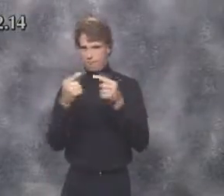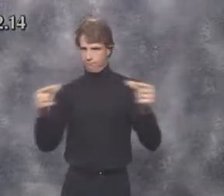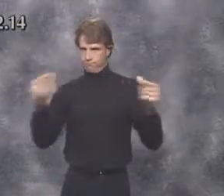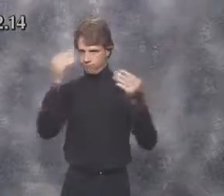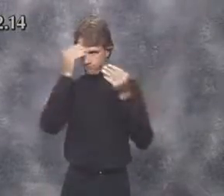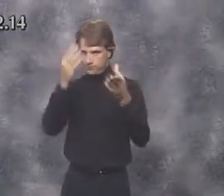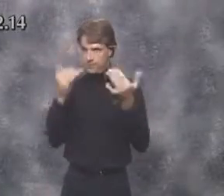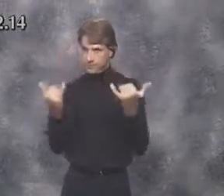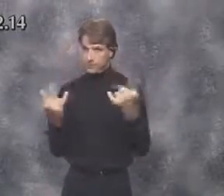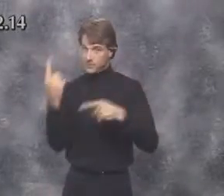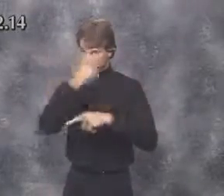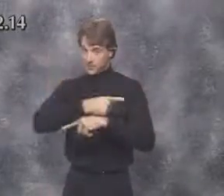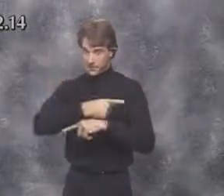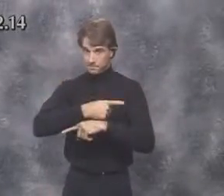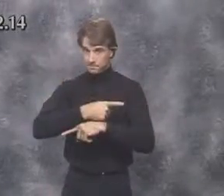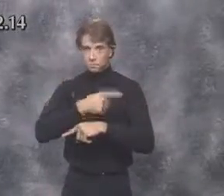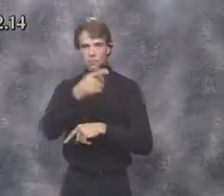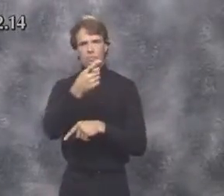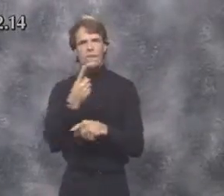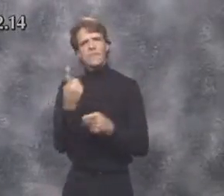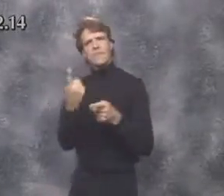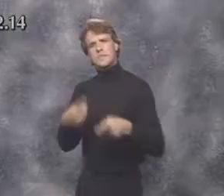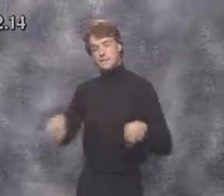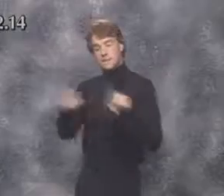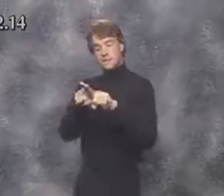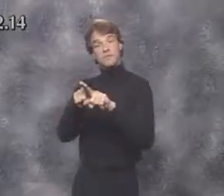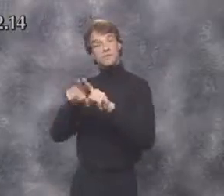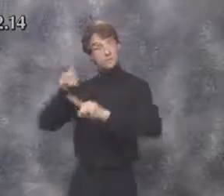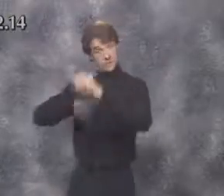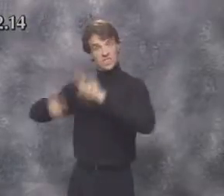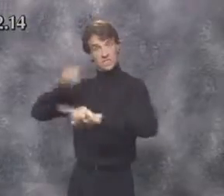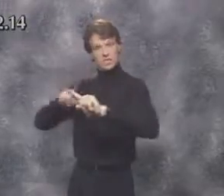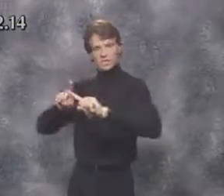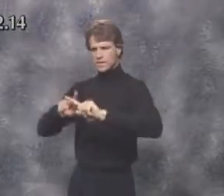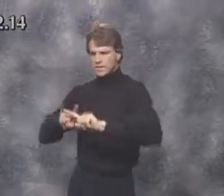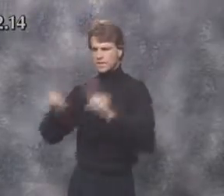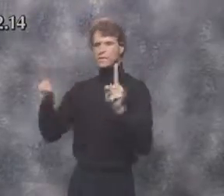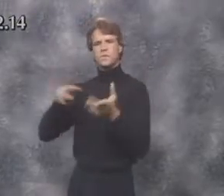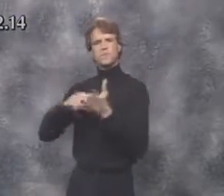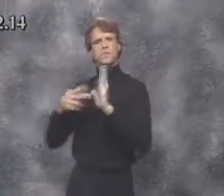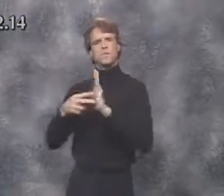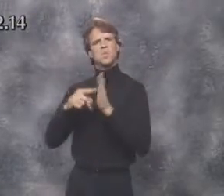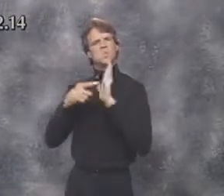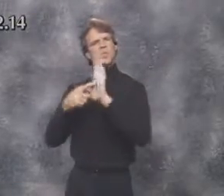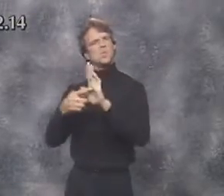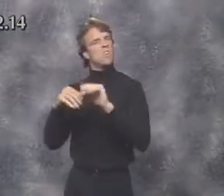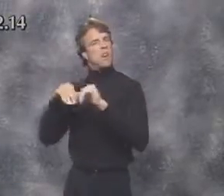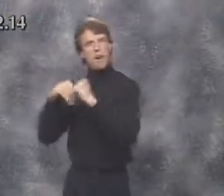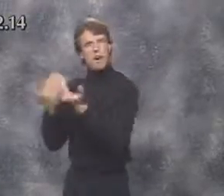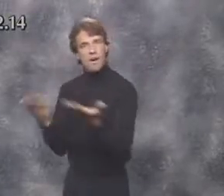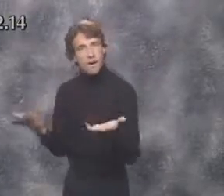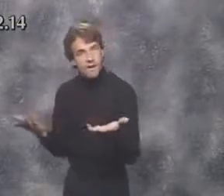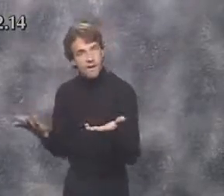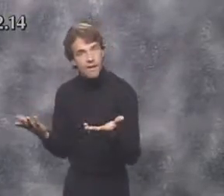The last part of today's grammatical notes will focus on how a sign can be